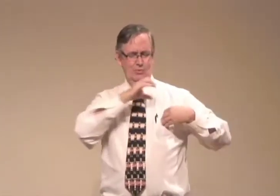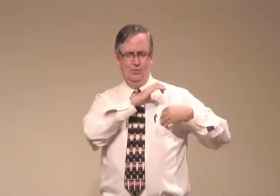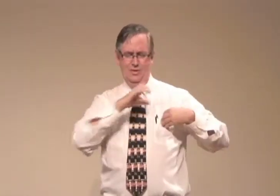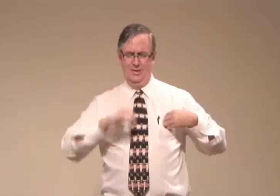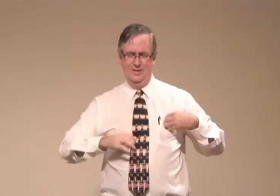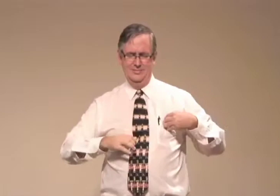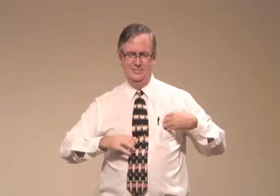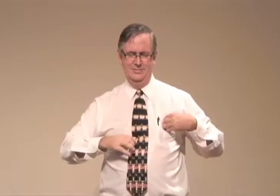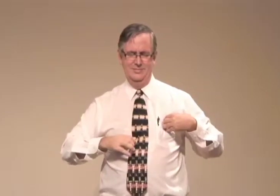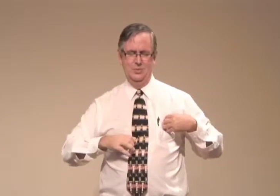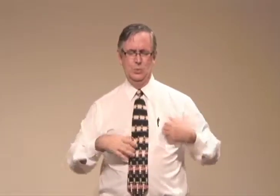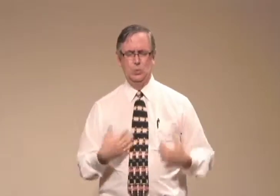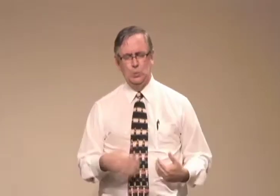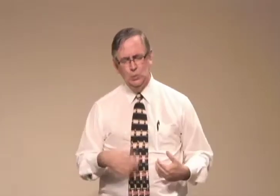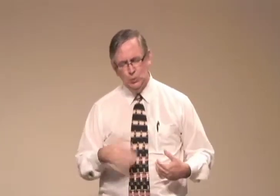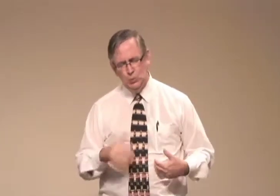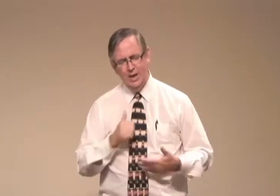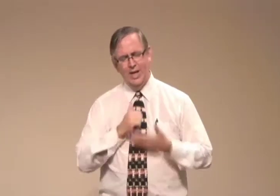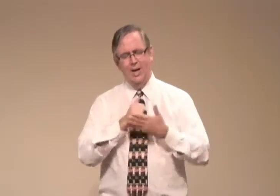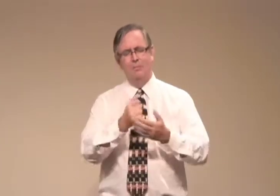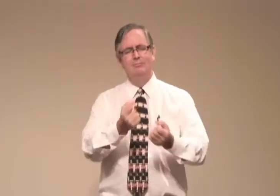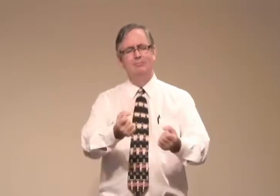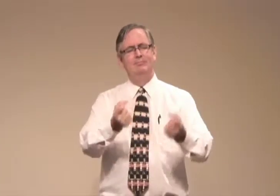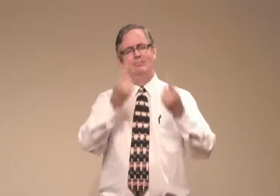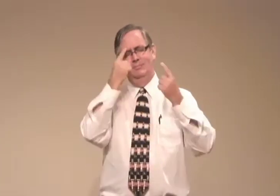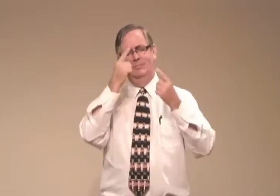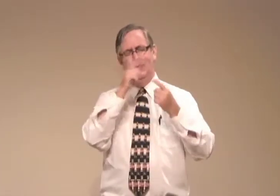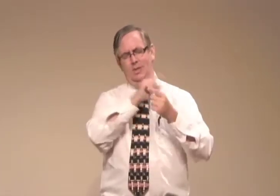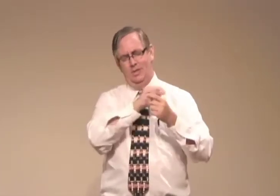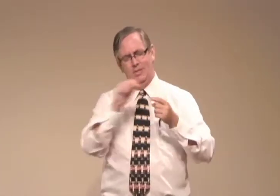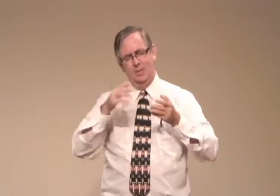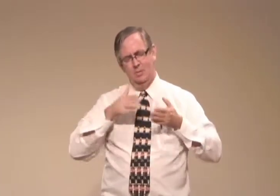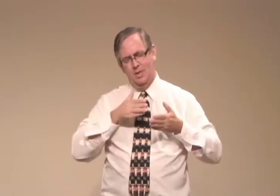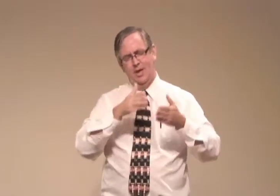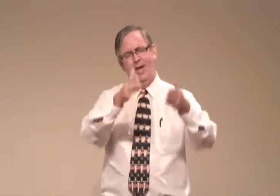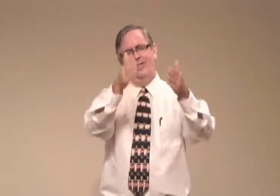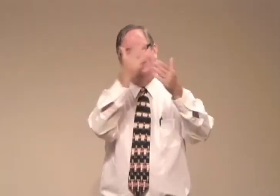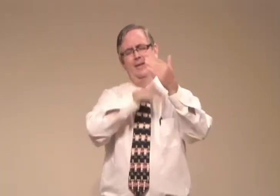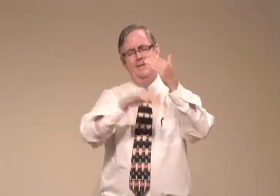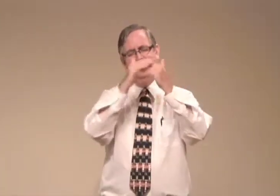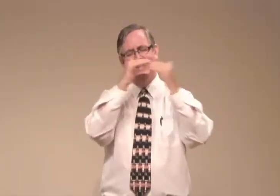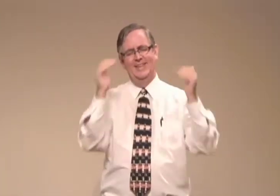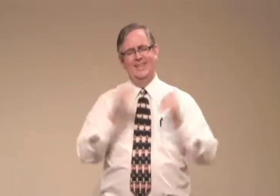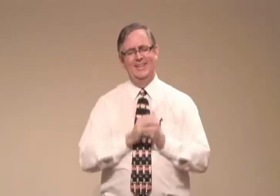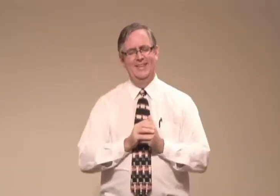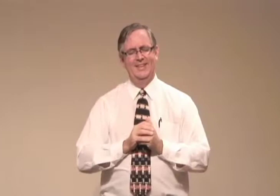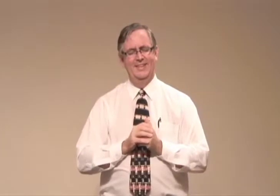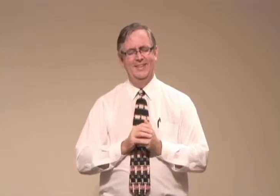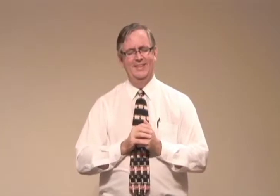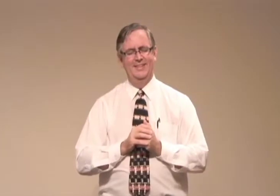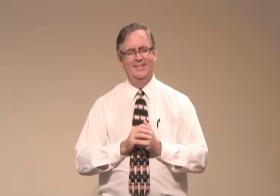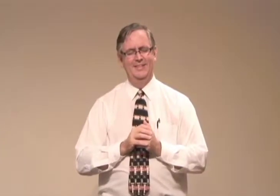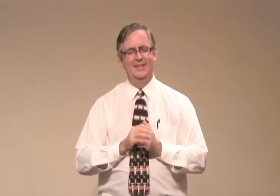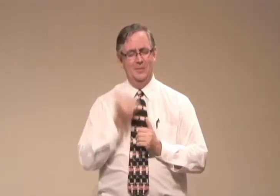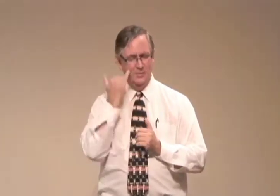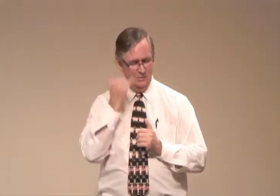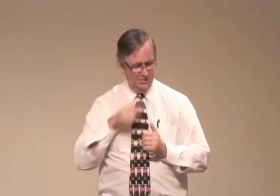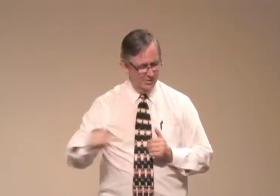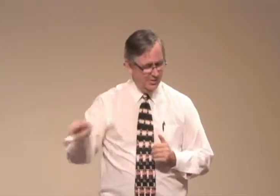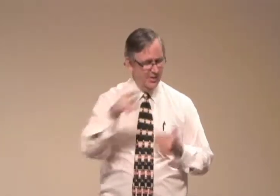if there's someone here today that hasn't received Christ would it all be a place to be and Lord I pray that you would help us to understand that you are the